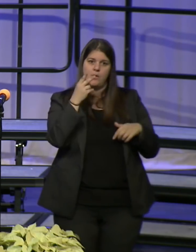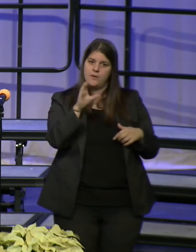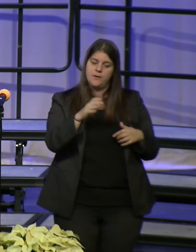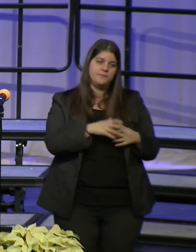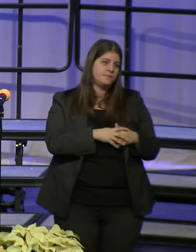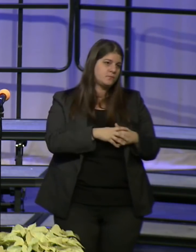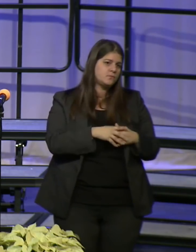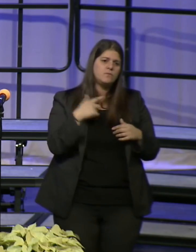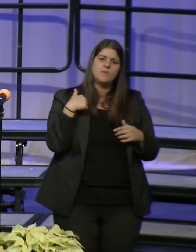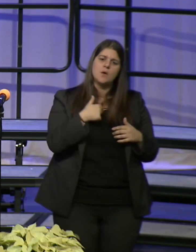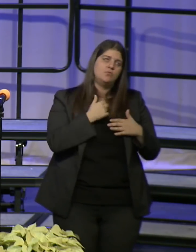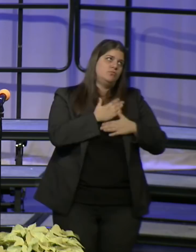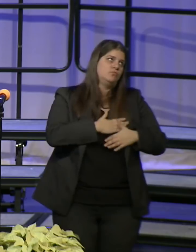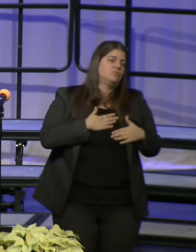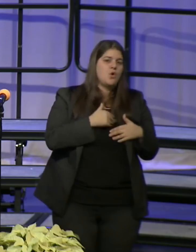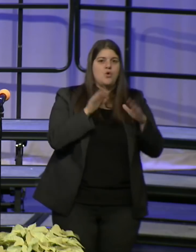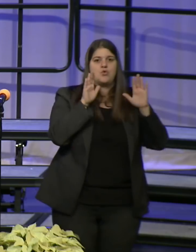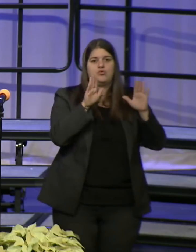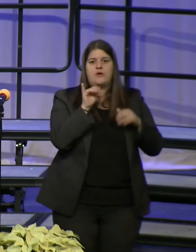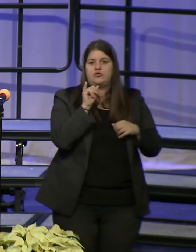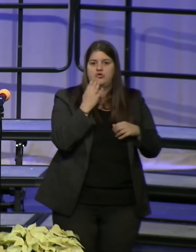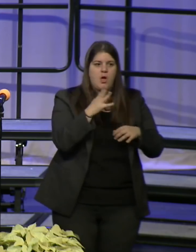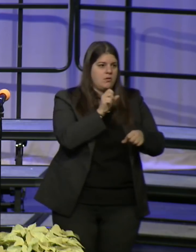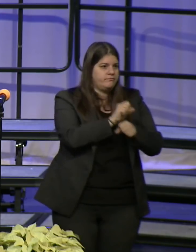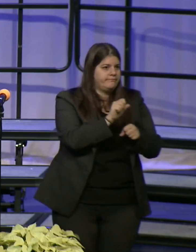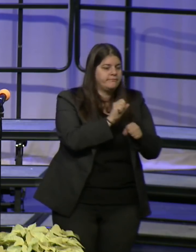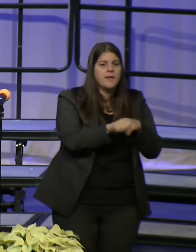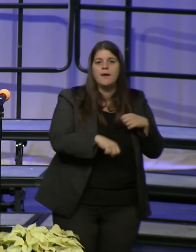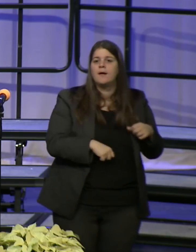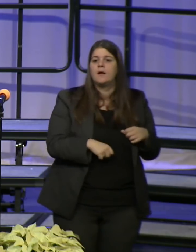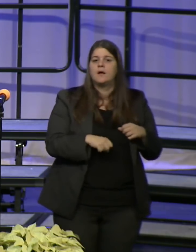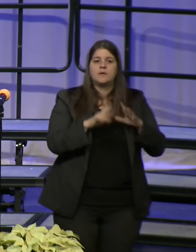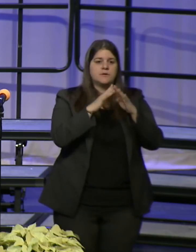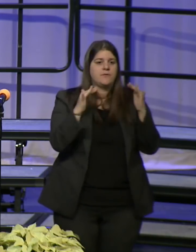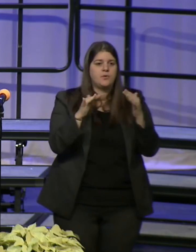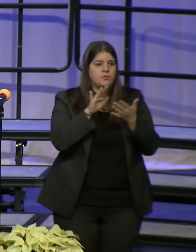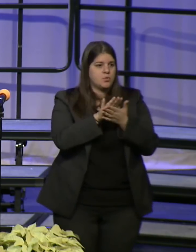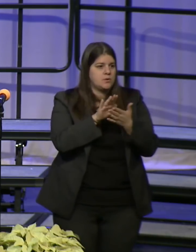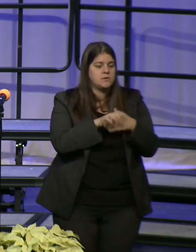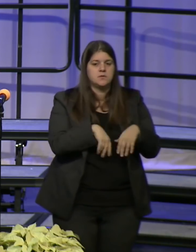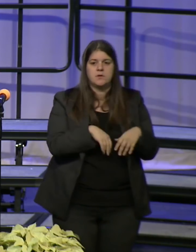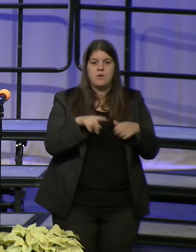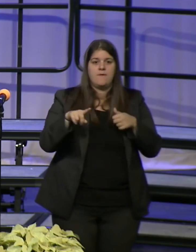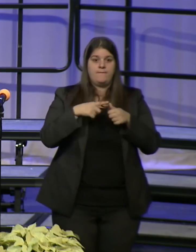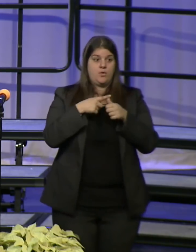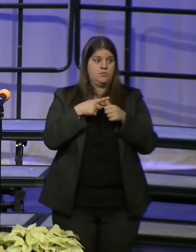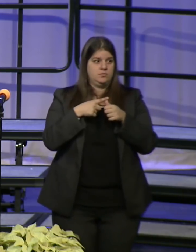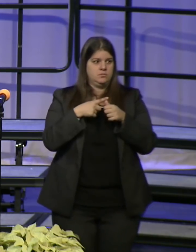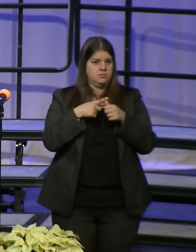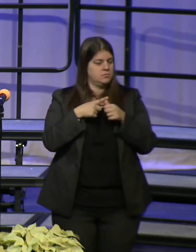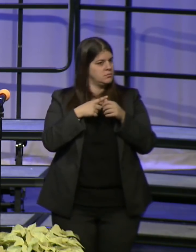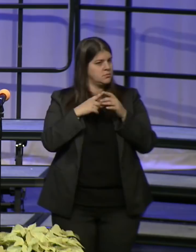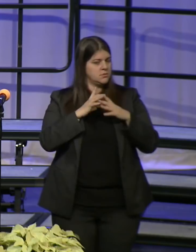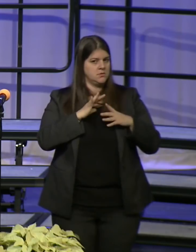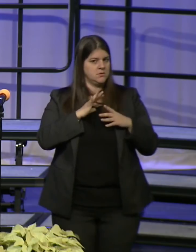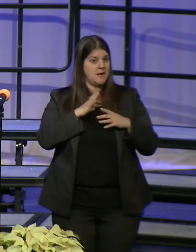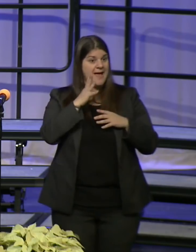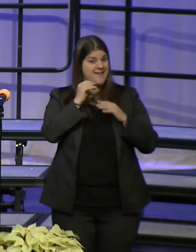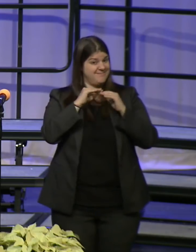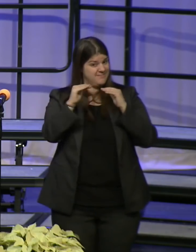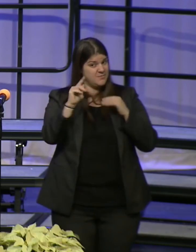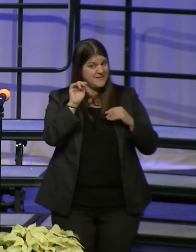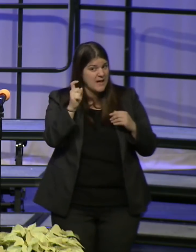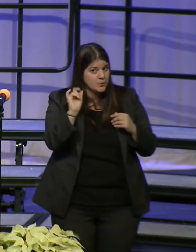a great job market, the best schools, diverse and safe communities, first-rate amenities, and stable